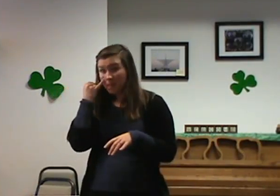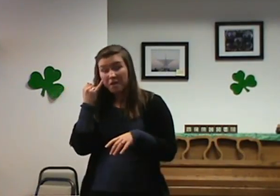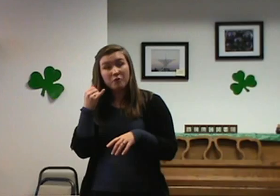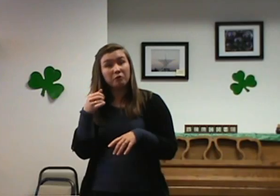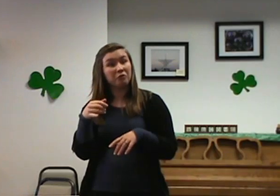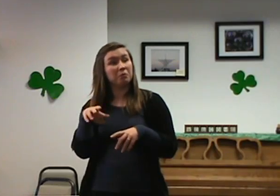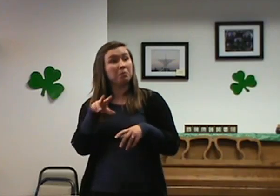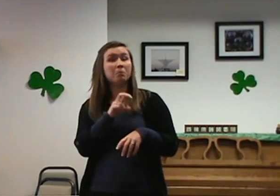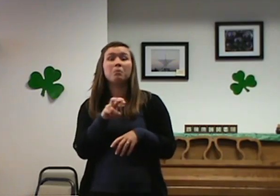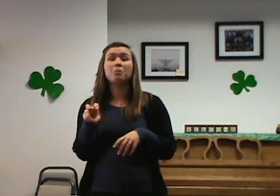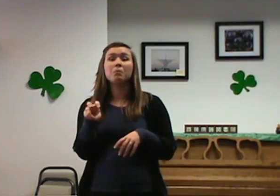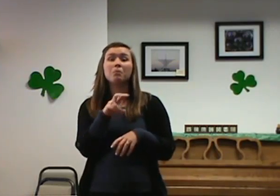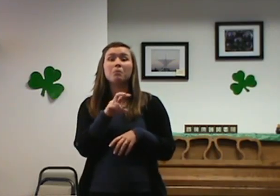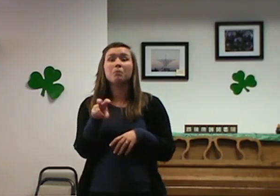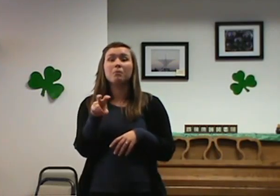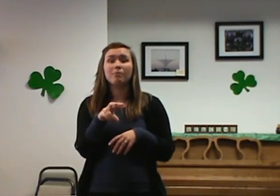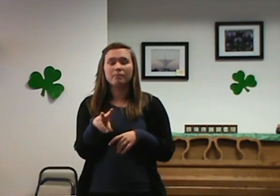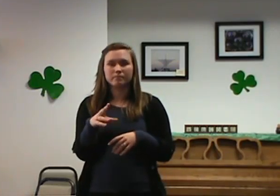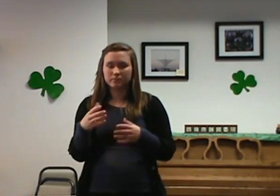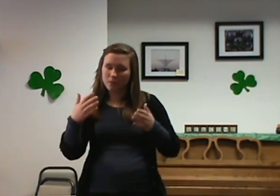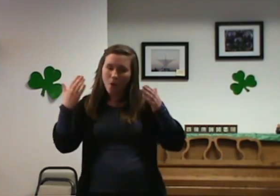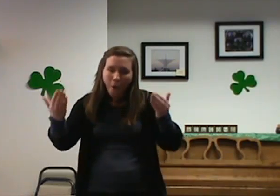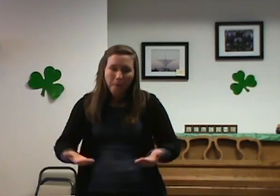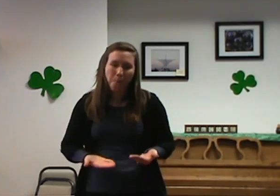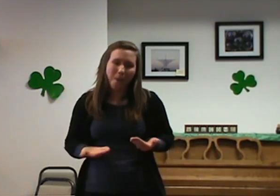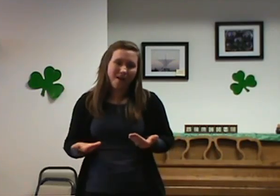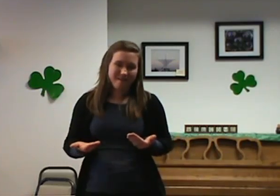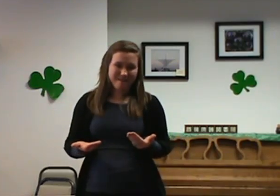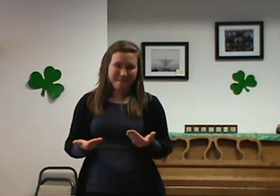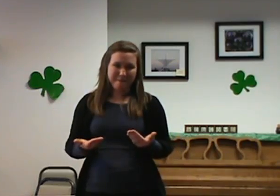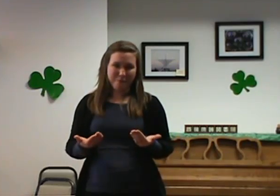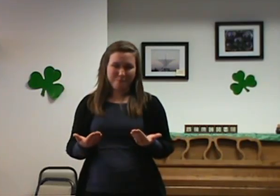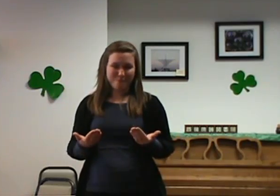or we're just up the, well, not just up the block, but we're in the area.